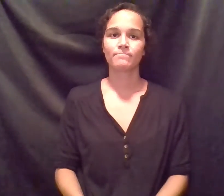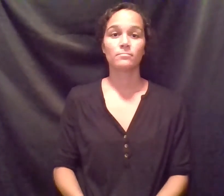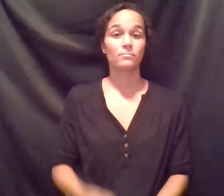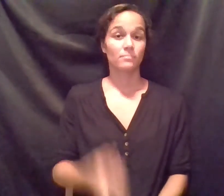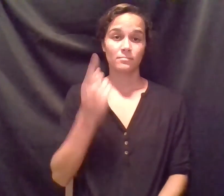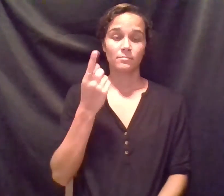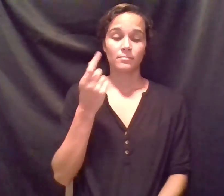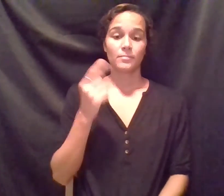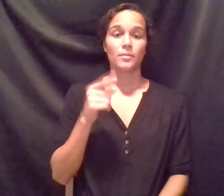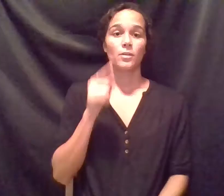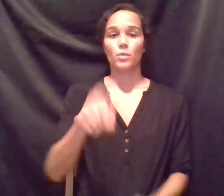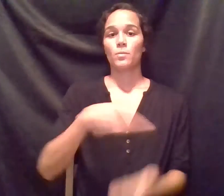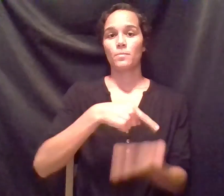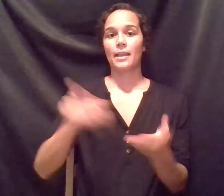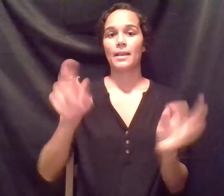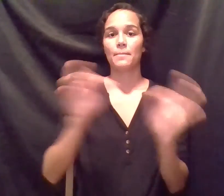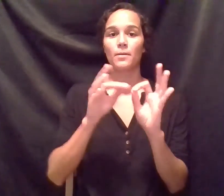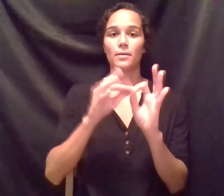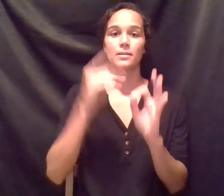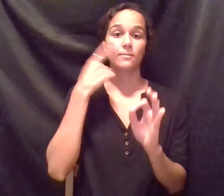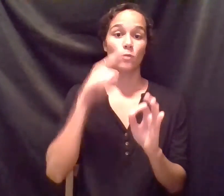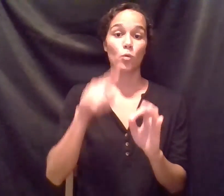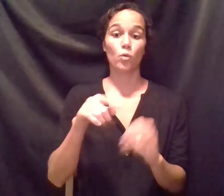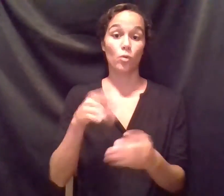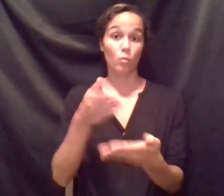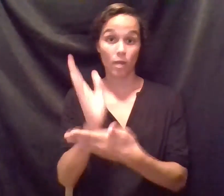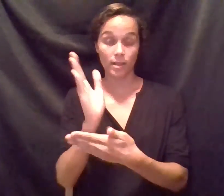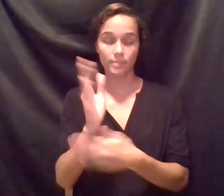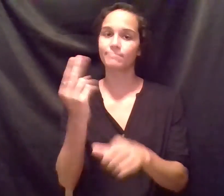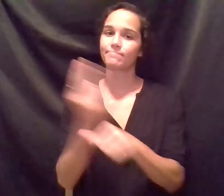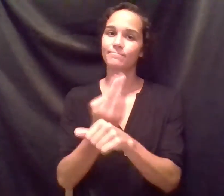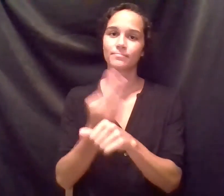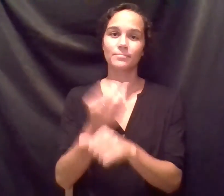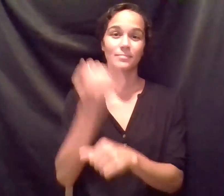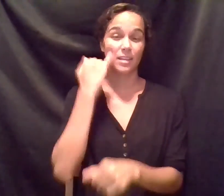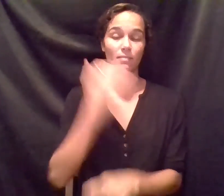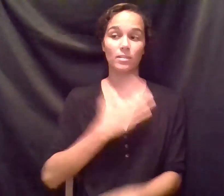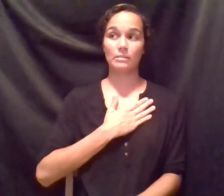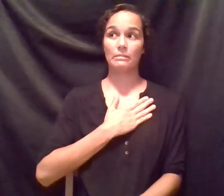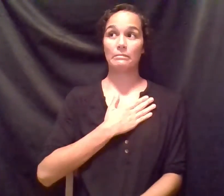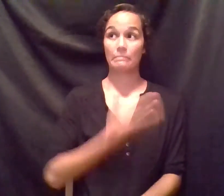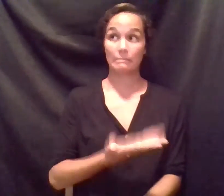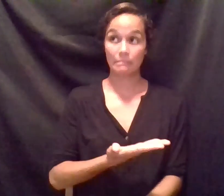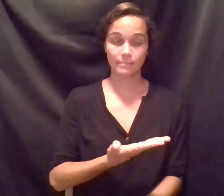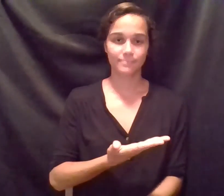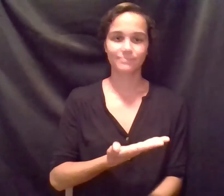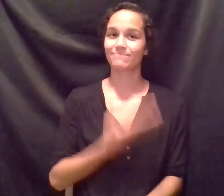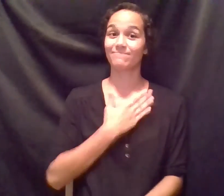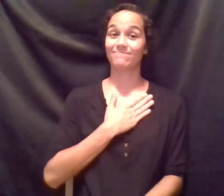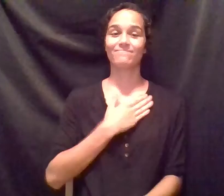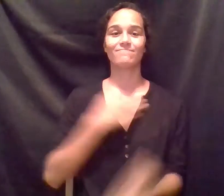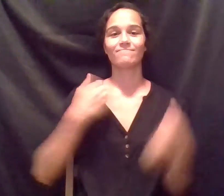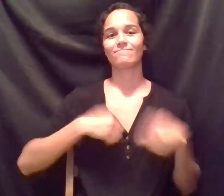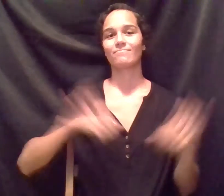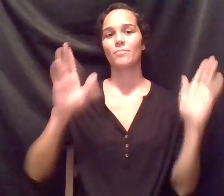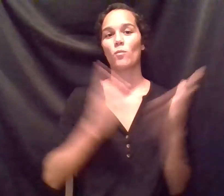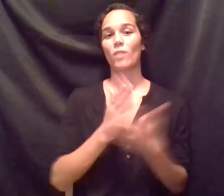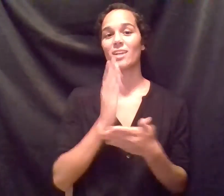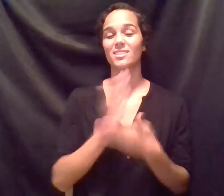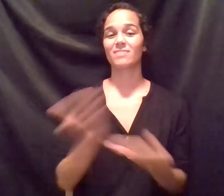rights. If you're not willing to pay it, then waive them. All right? That price to pay is knowledge.